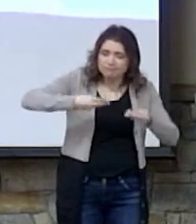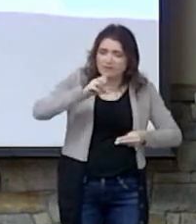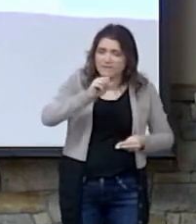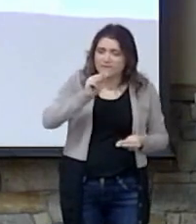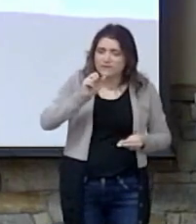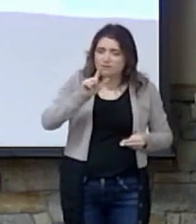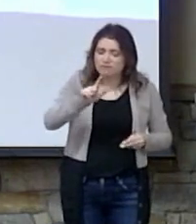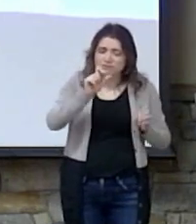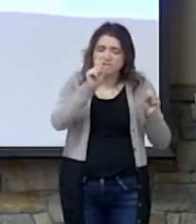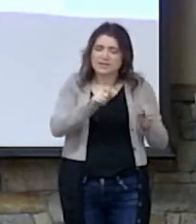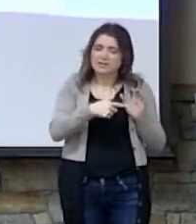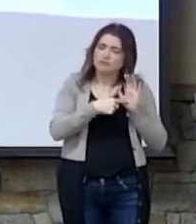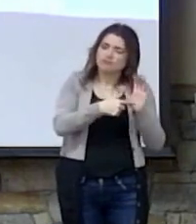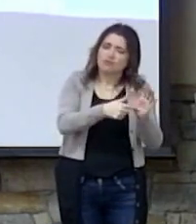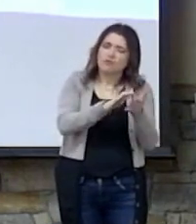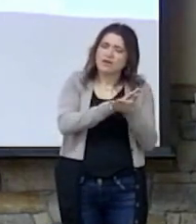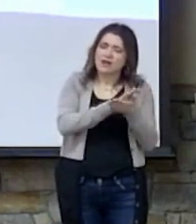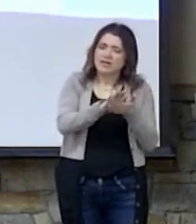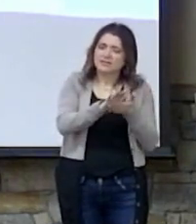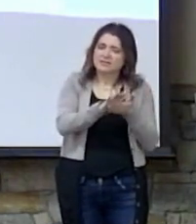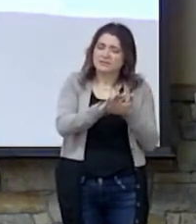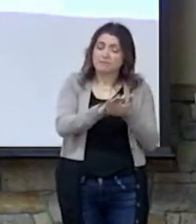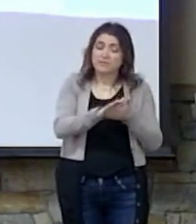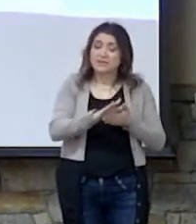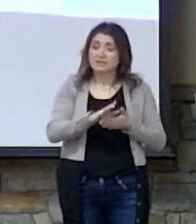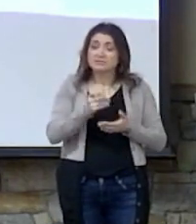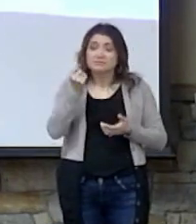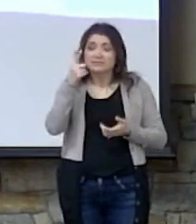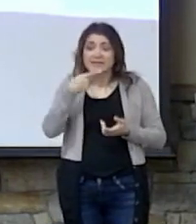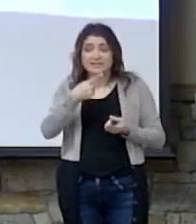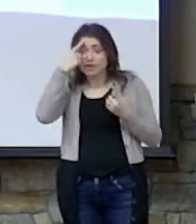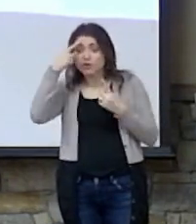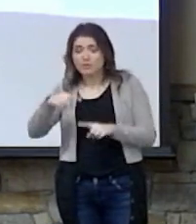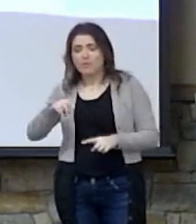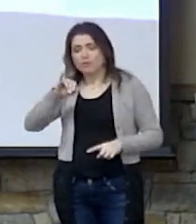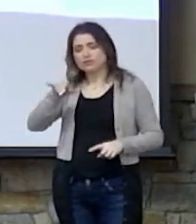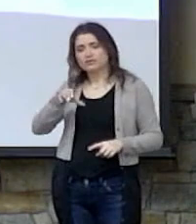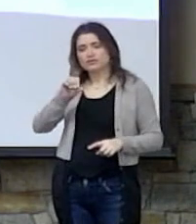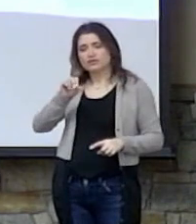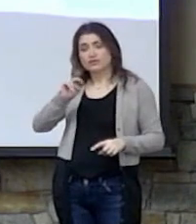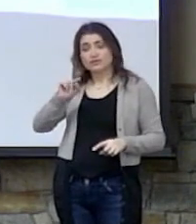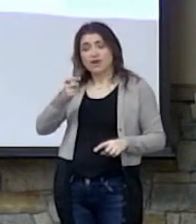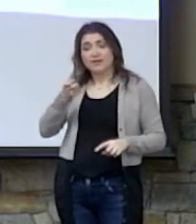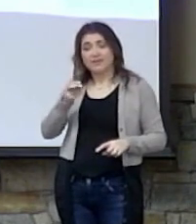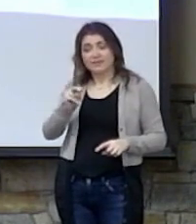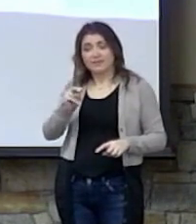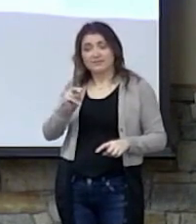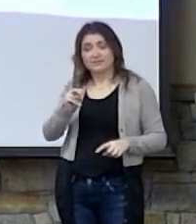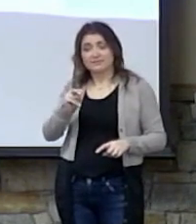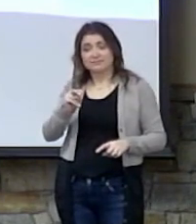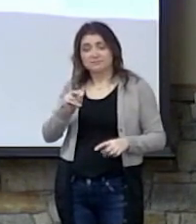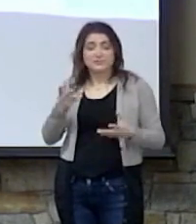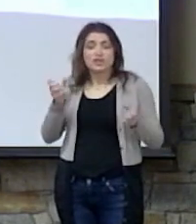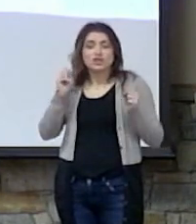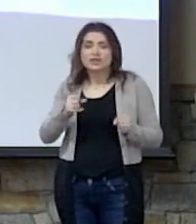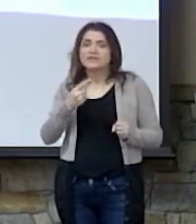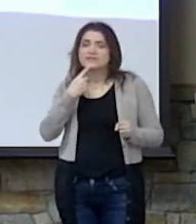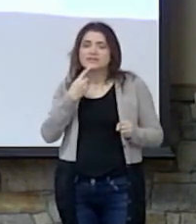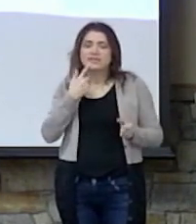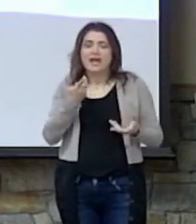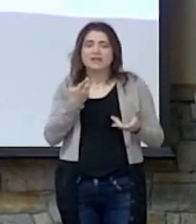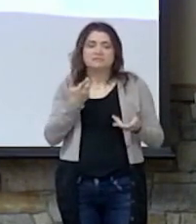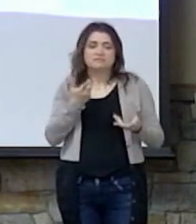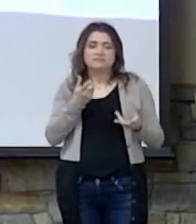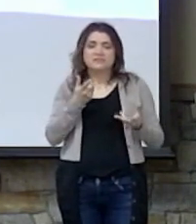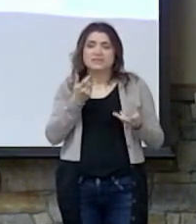to? You see, his agreement was Jonathan. He could have just as easily said, is there anyone of the house of Jonathan that I may